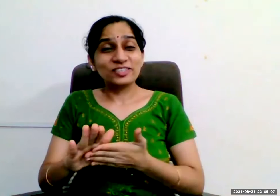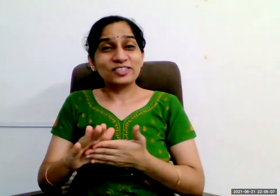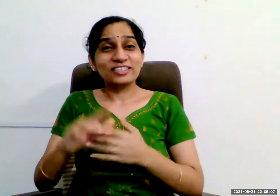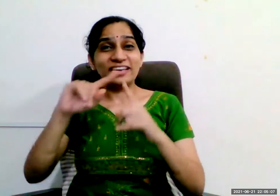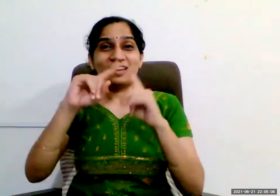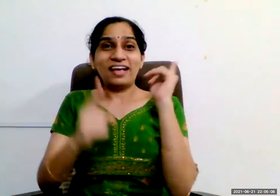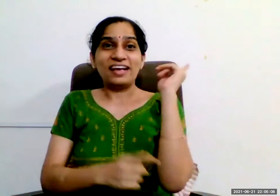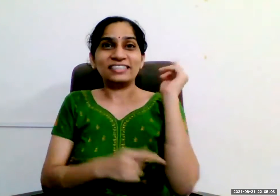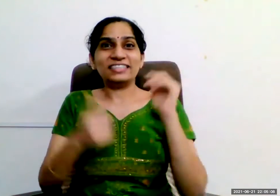of Discover Yourself.